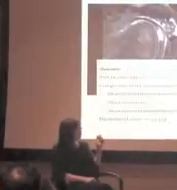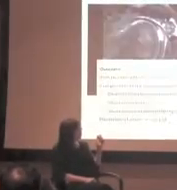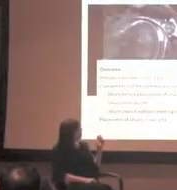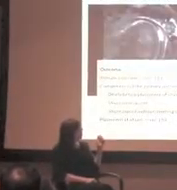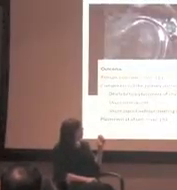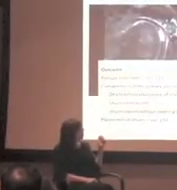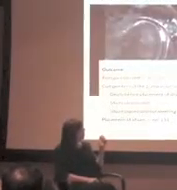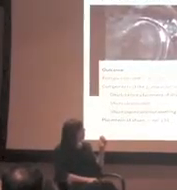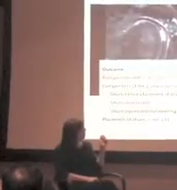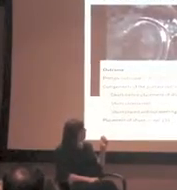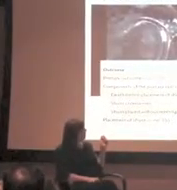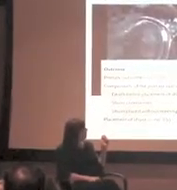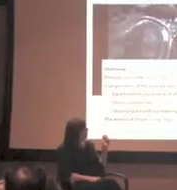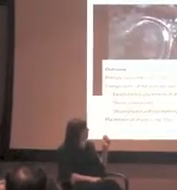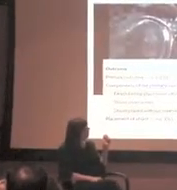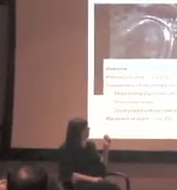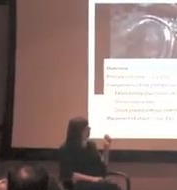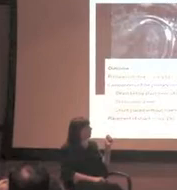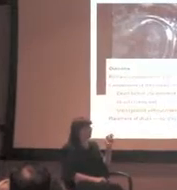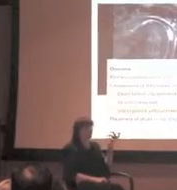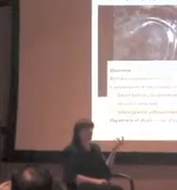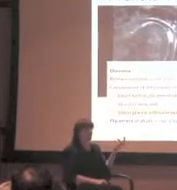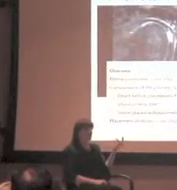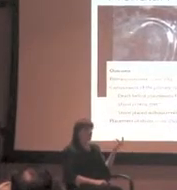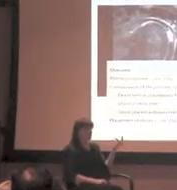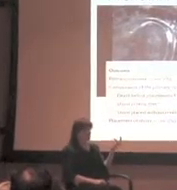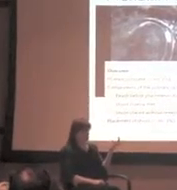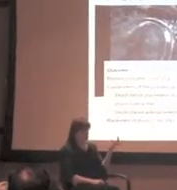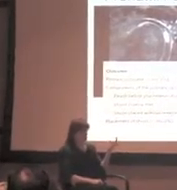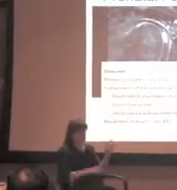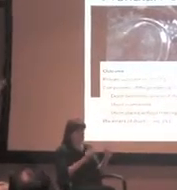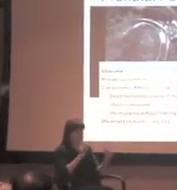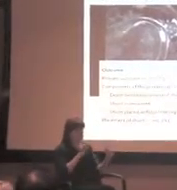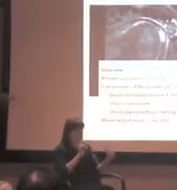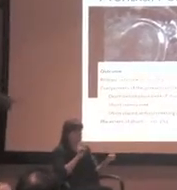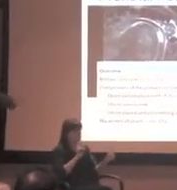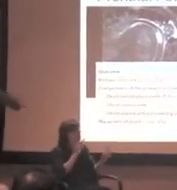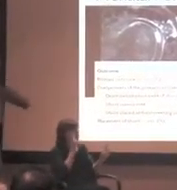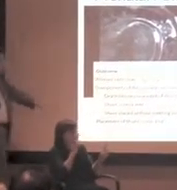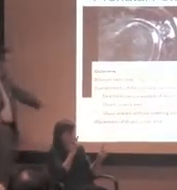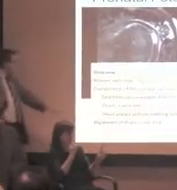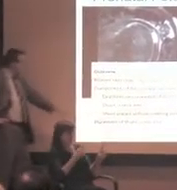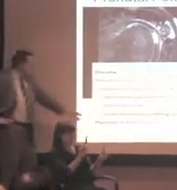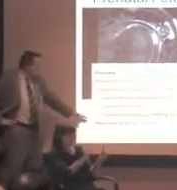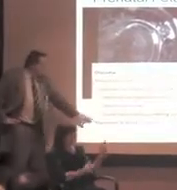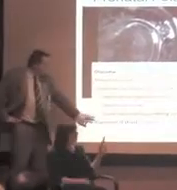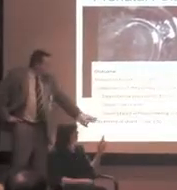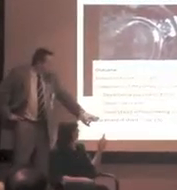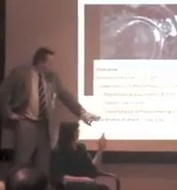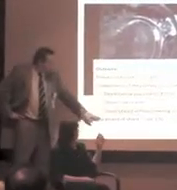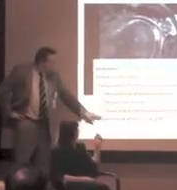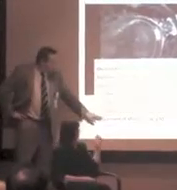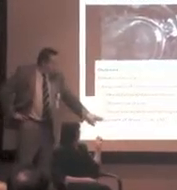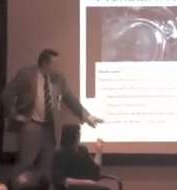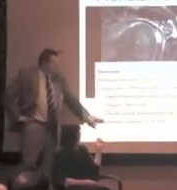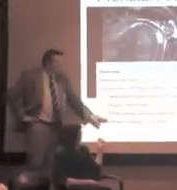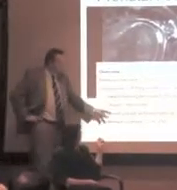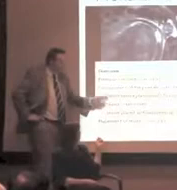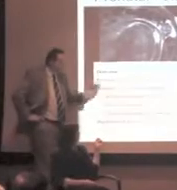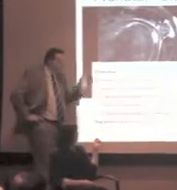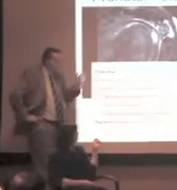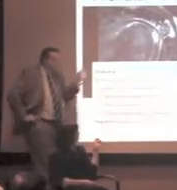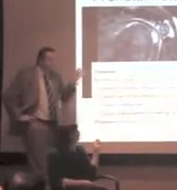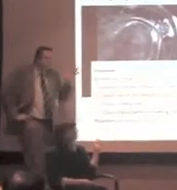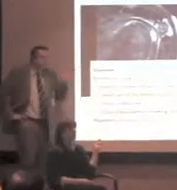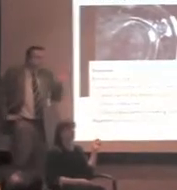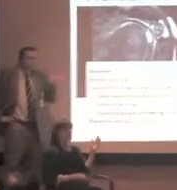sure. So the primary outcome, well, why don't we just look at this one? So the shunt.